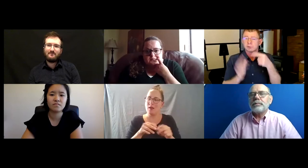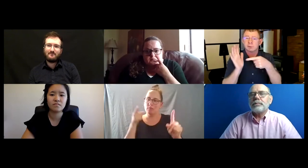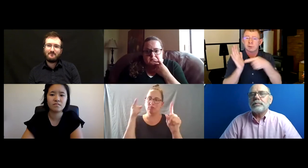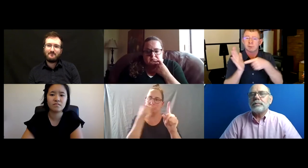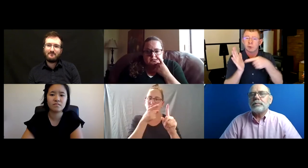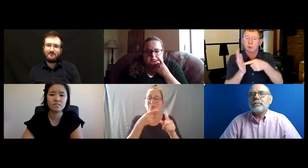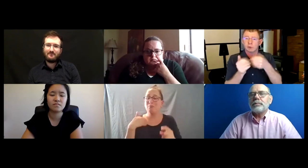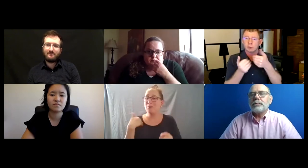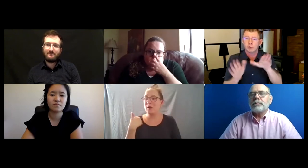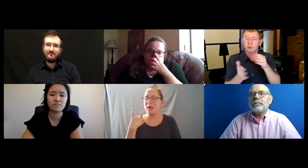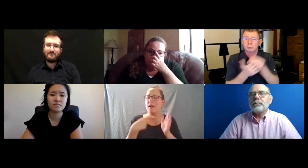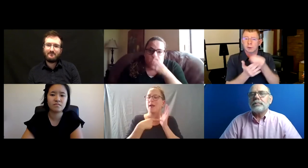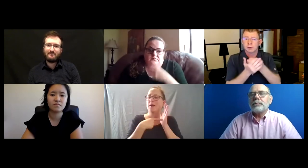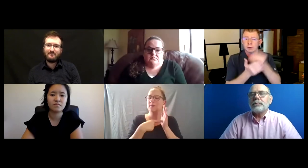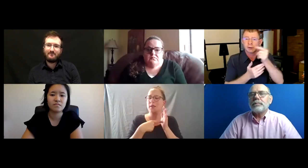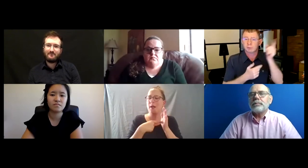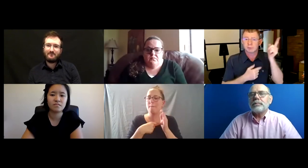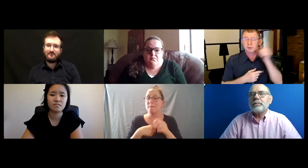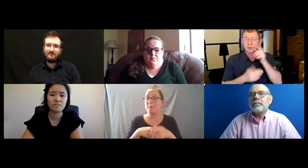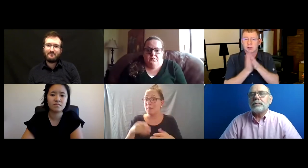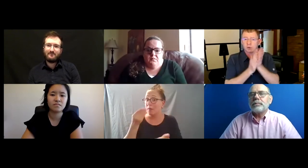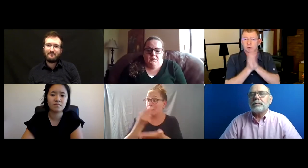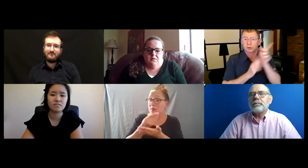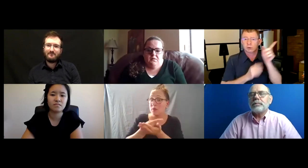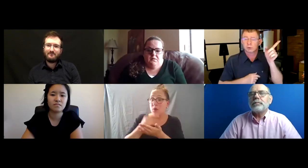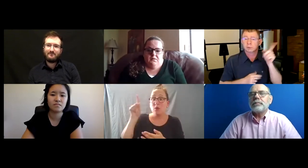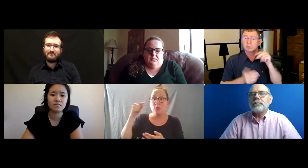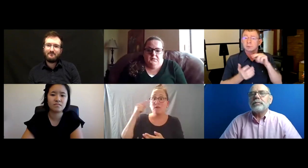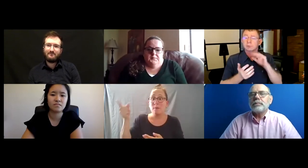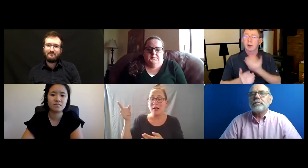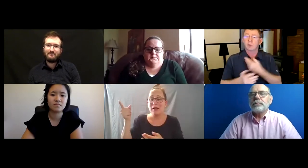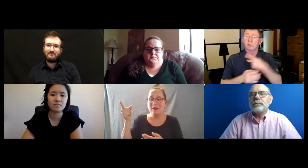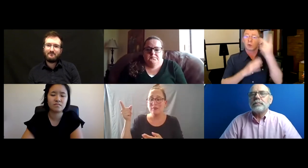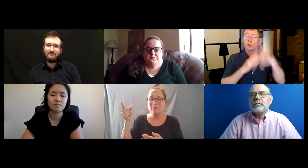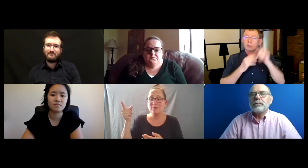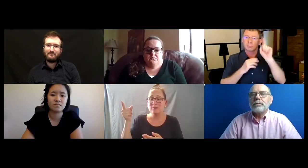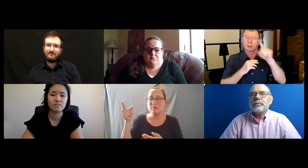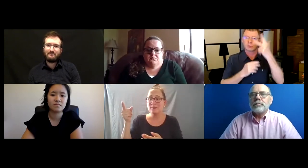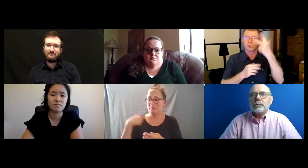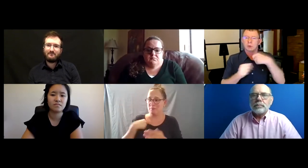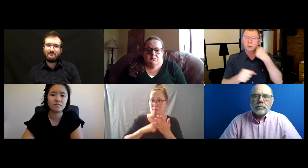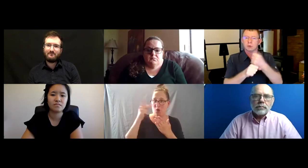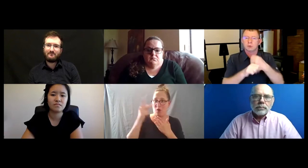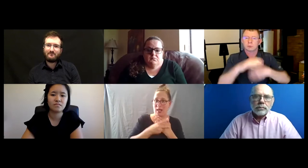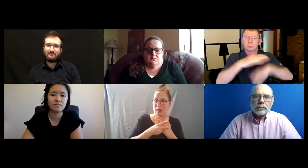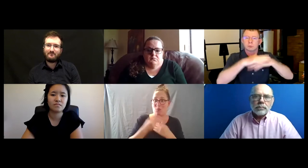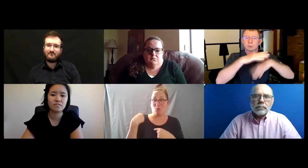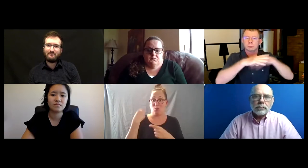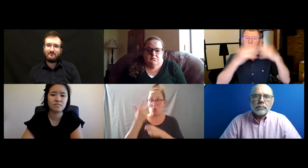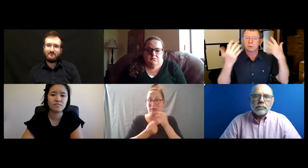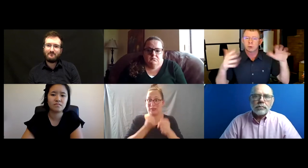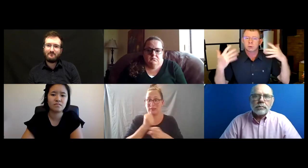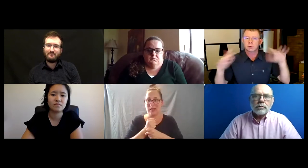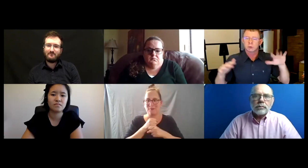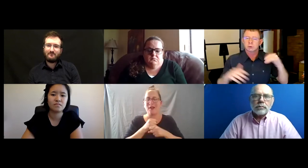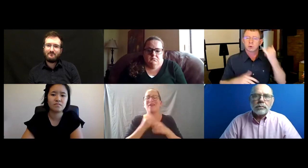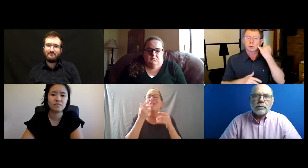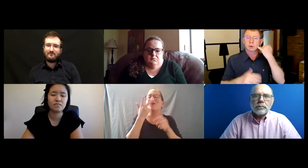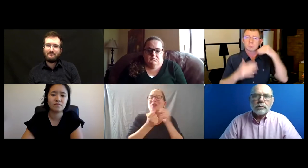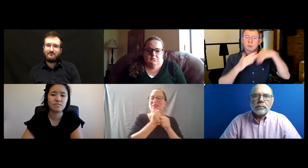career is very important, because the government isn't interested in losing money. So quite often they have a